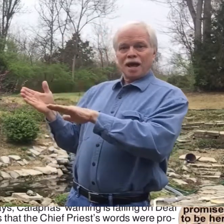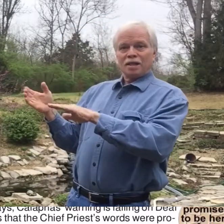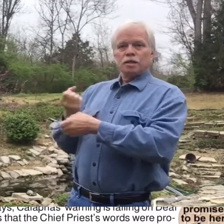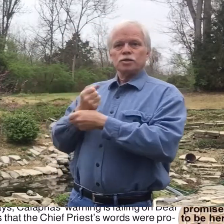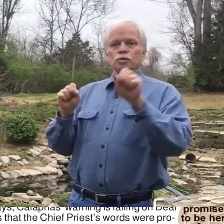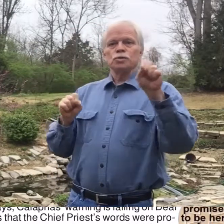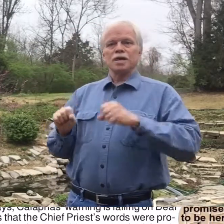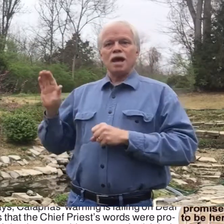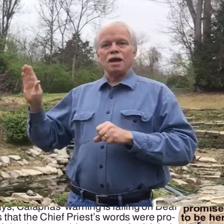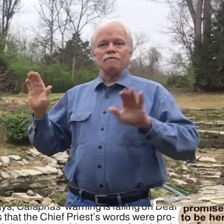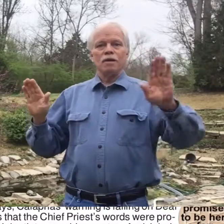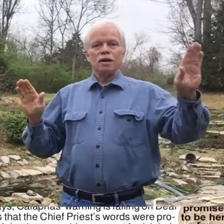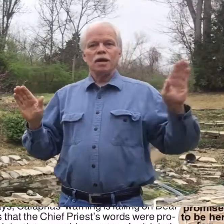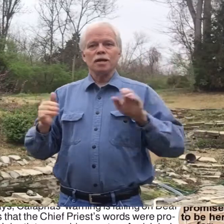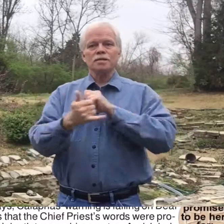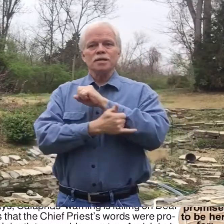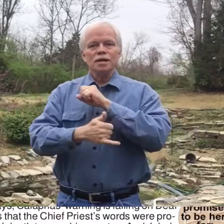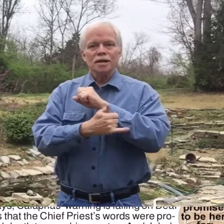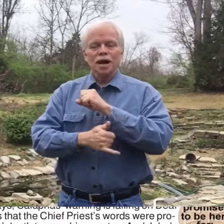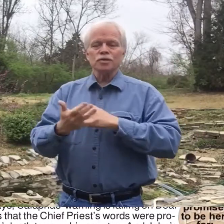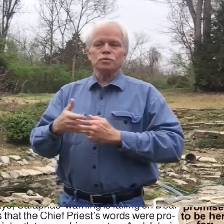death to save his country.